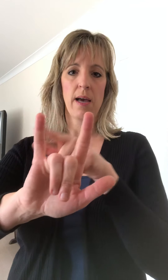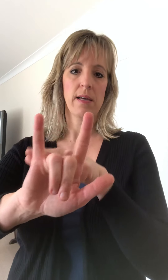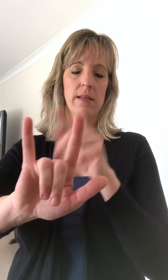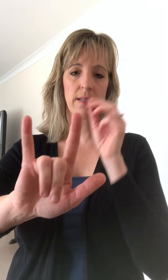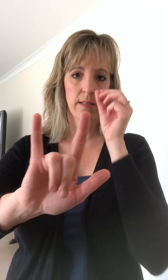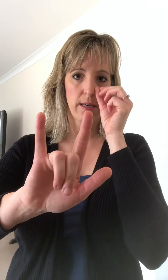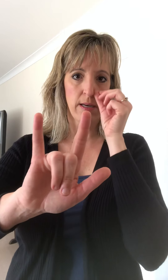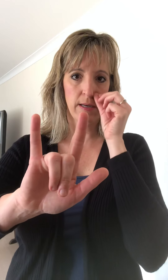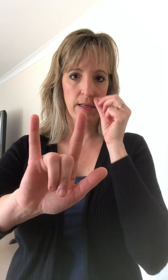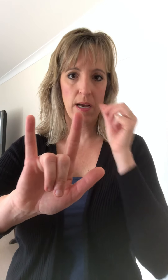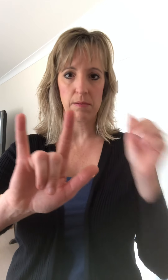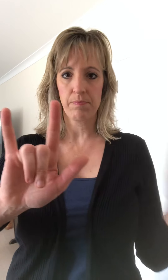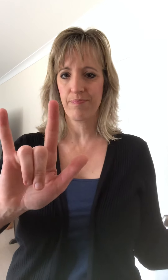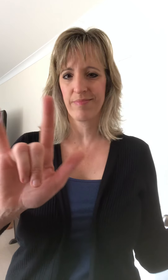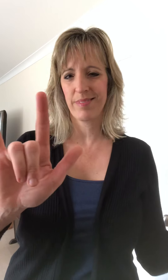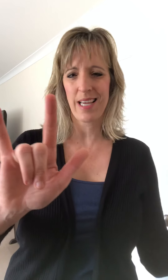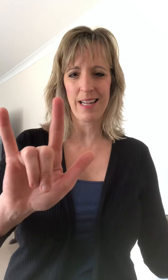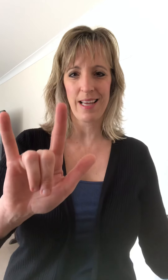kind of like